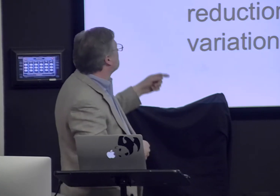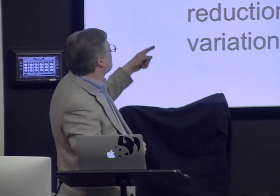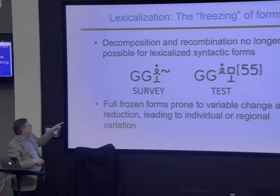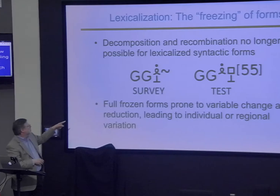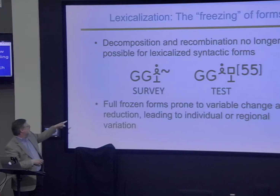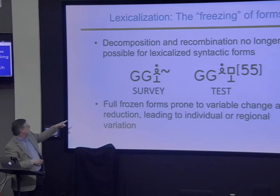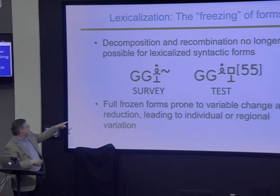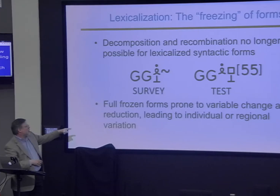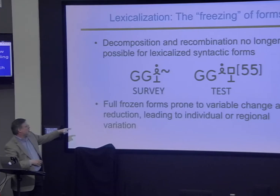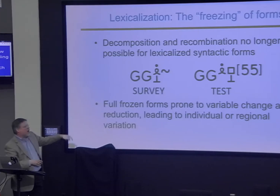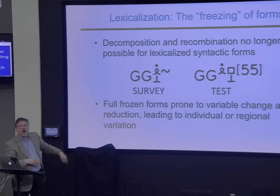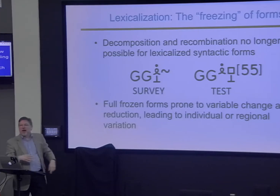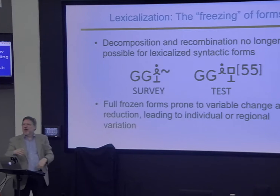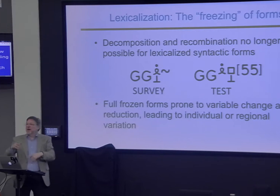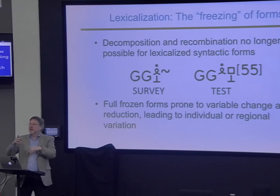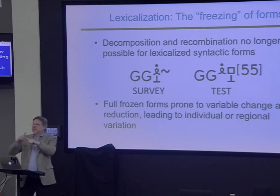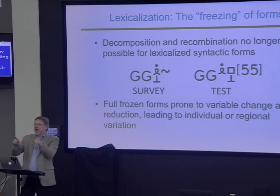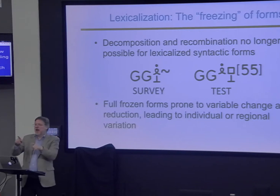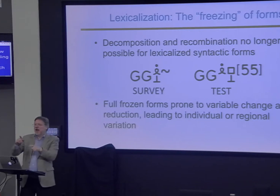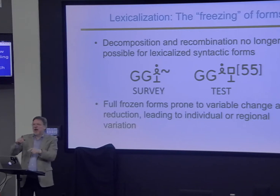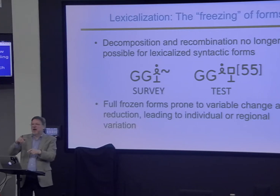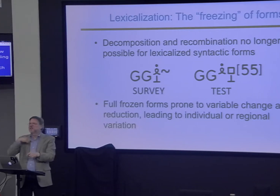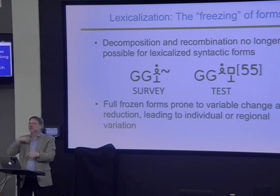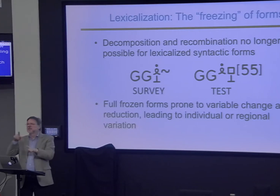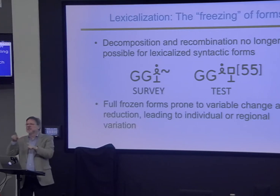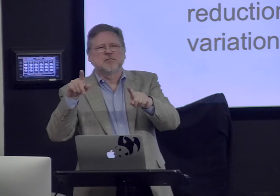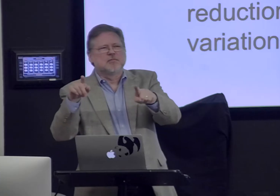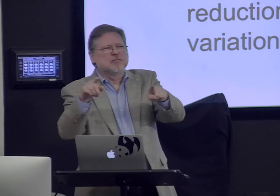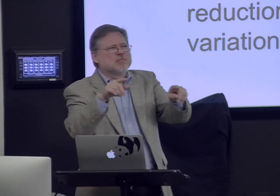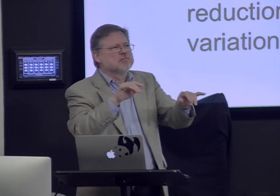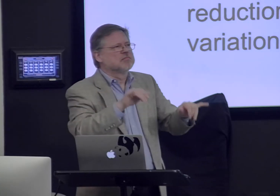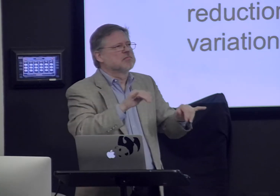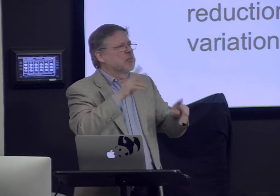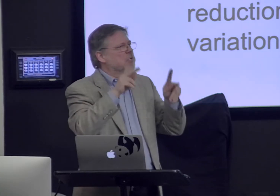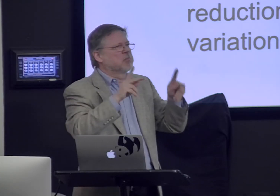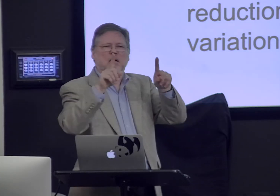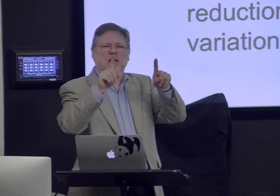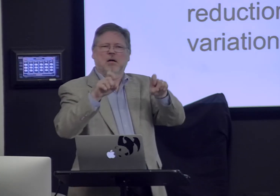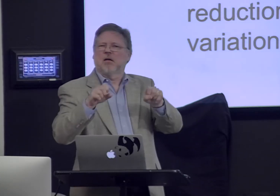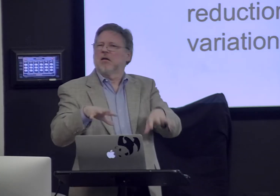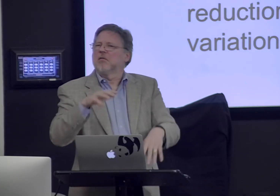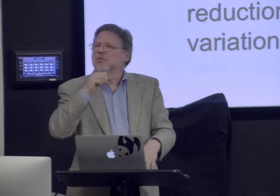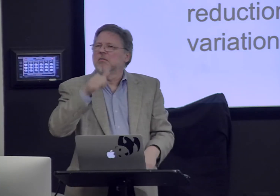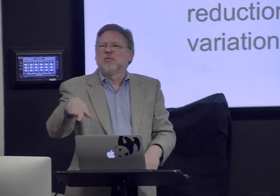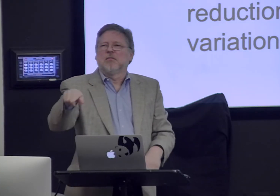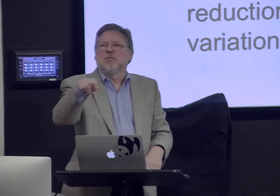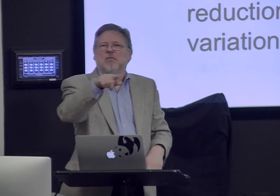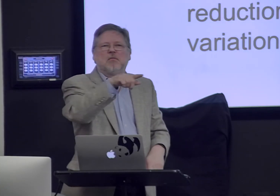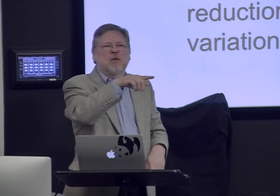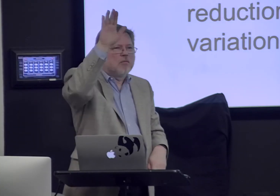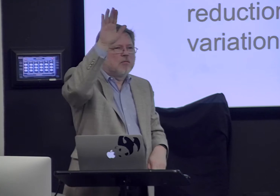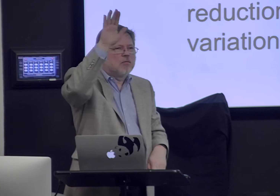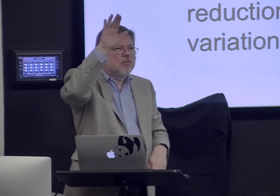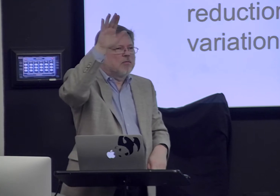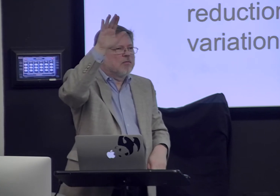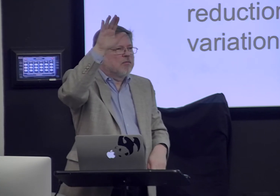became frozen and I no longer understood it as a compound. Now I also,